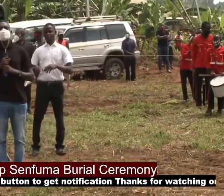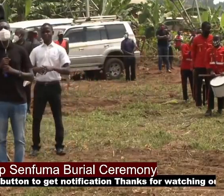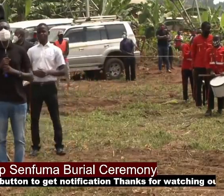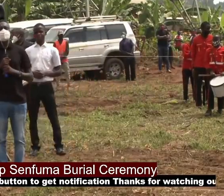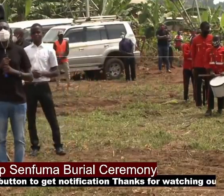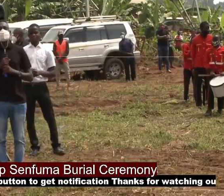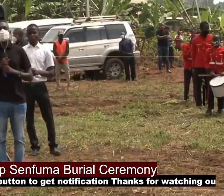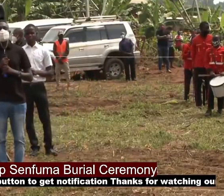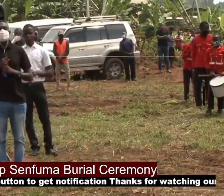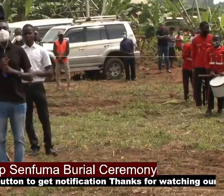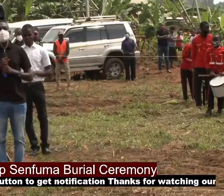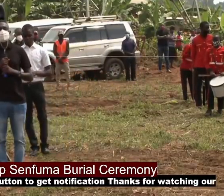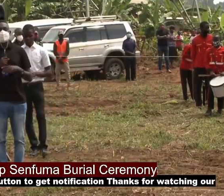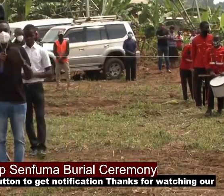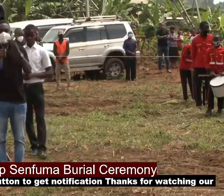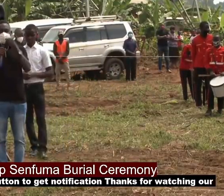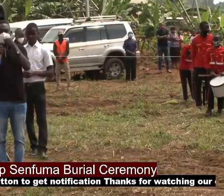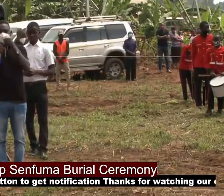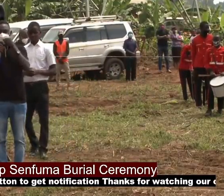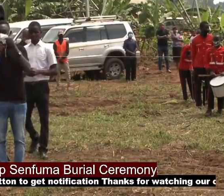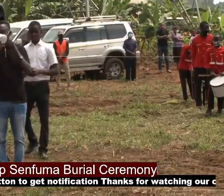ones who had taken me from the street.